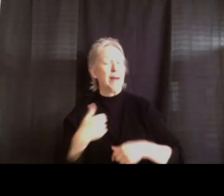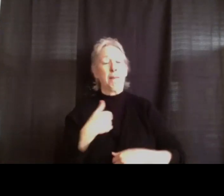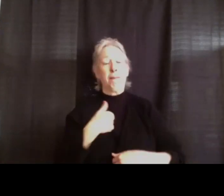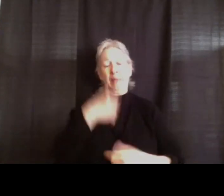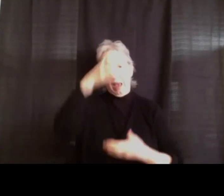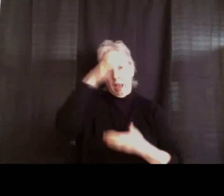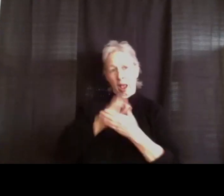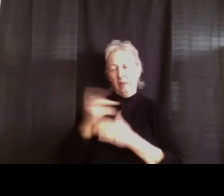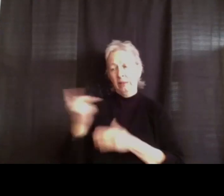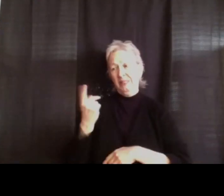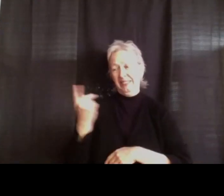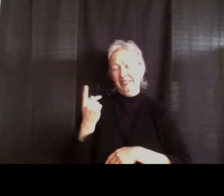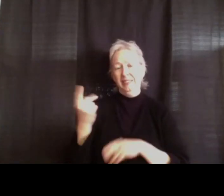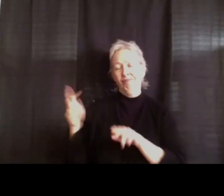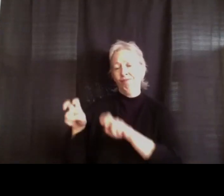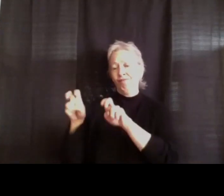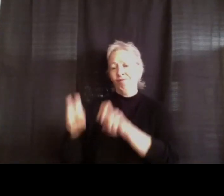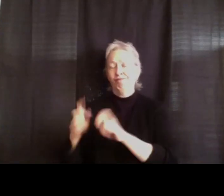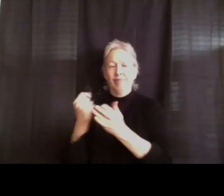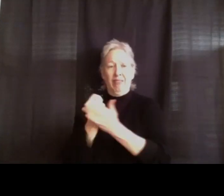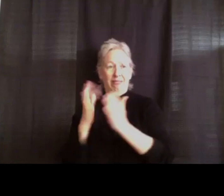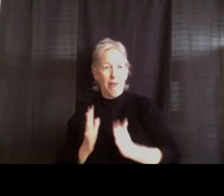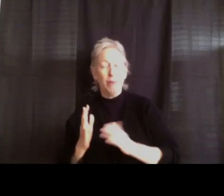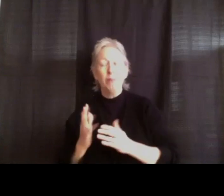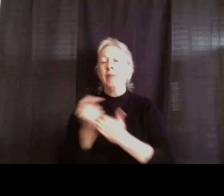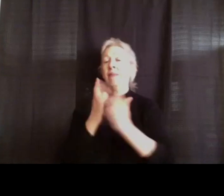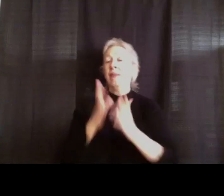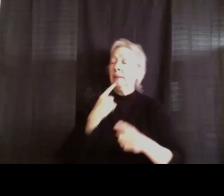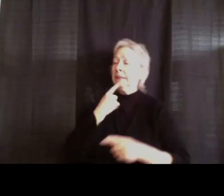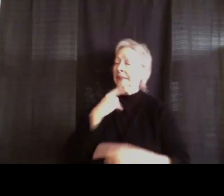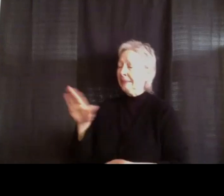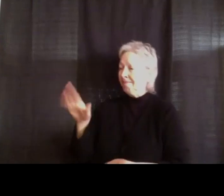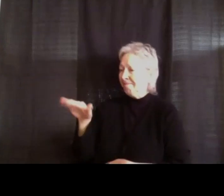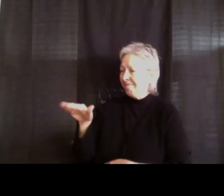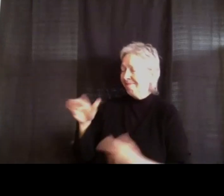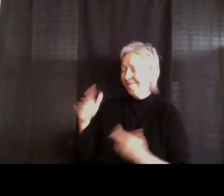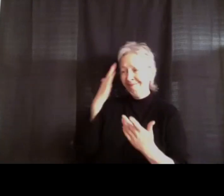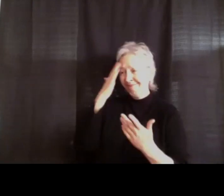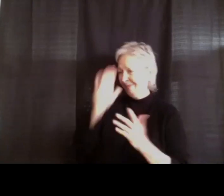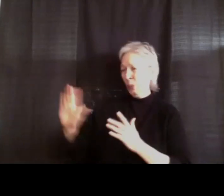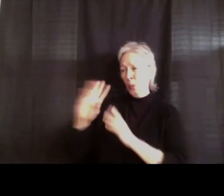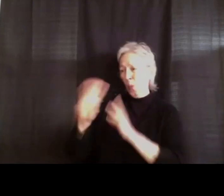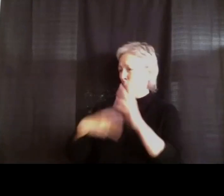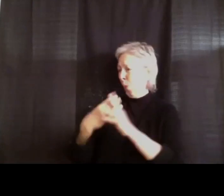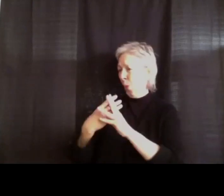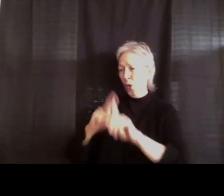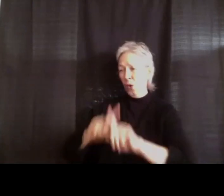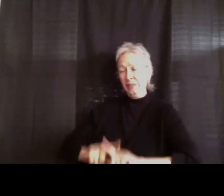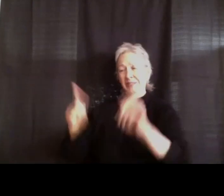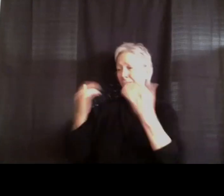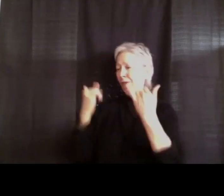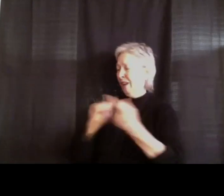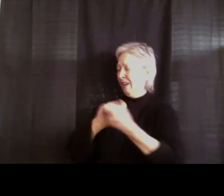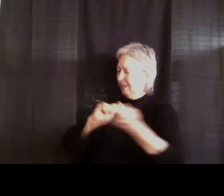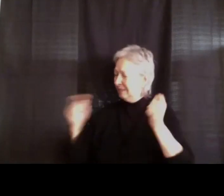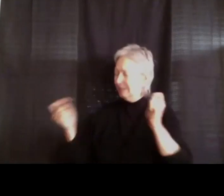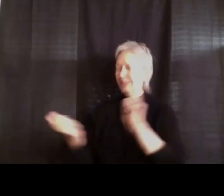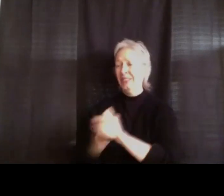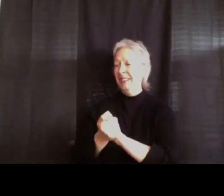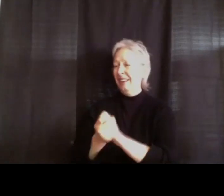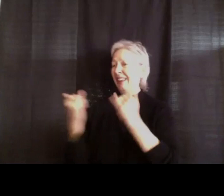our therapist said to my husband and me, "The universe has shifted. You have a